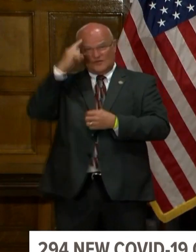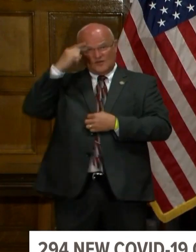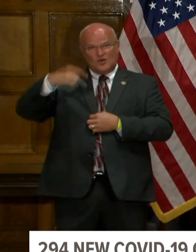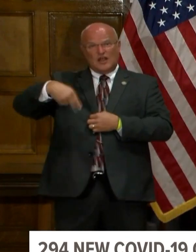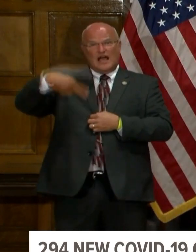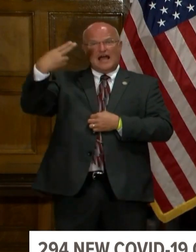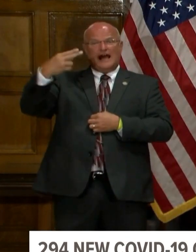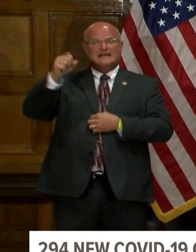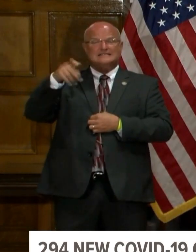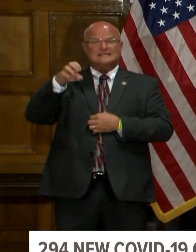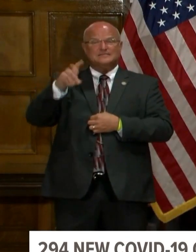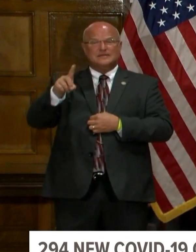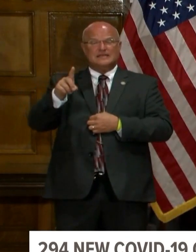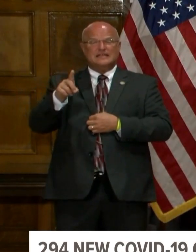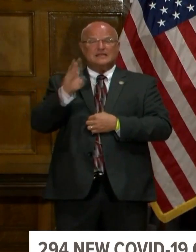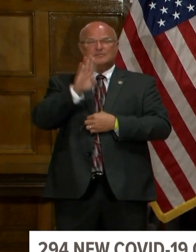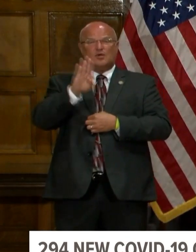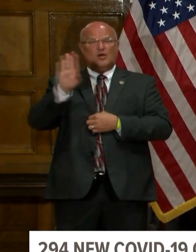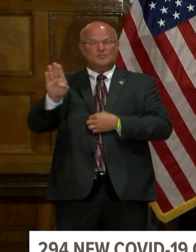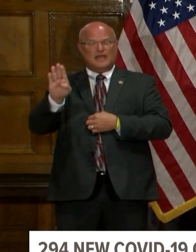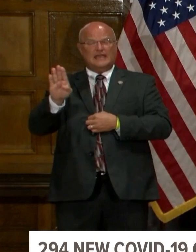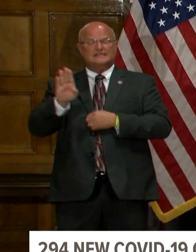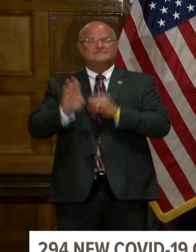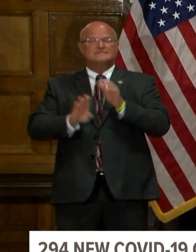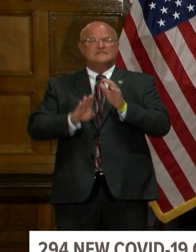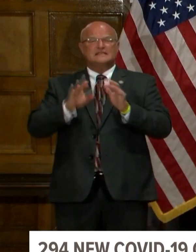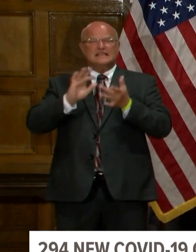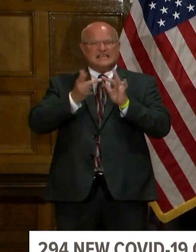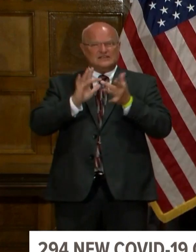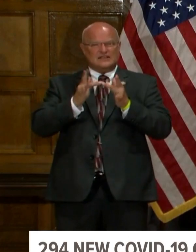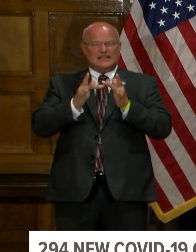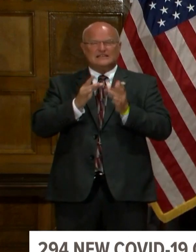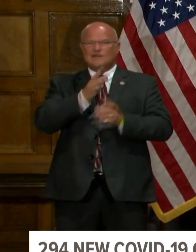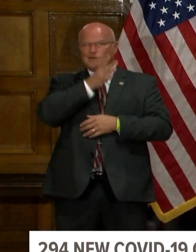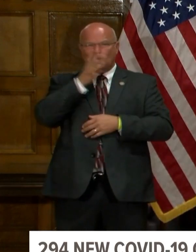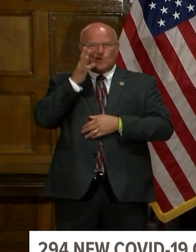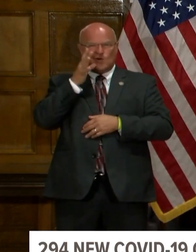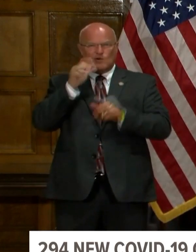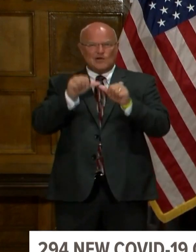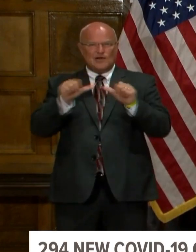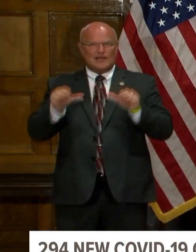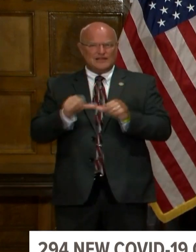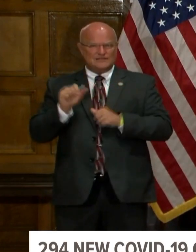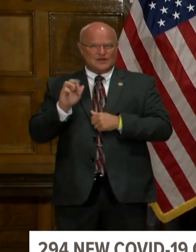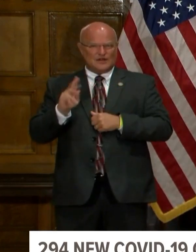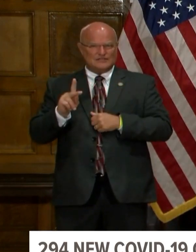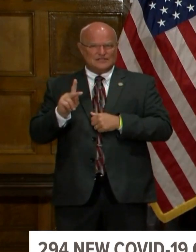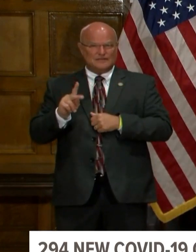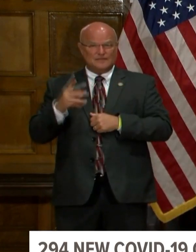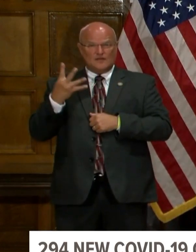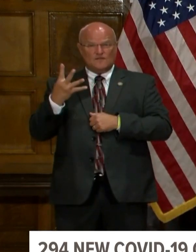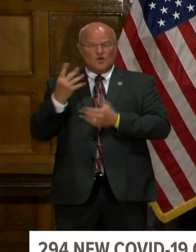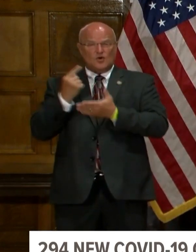high-speed broadband internet to be developed in some of our rural areas of Arkansas. These 4 grants include White